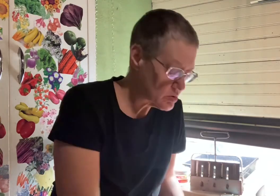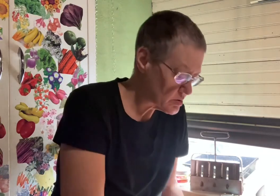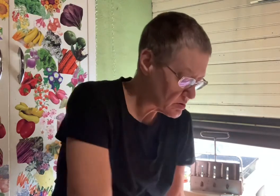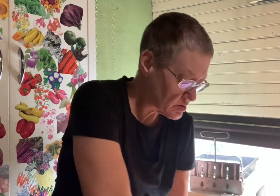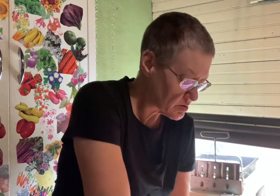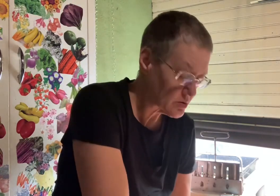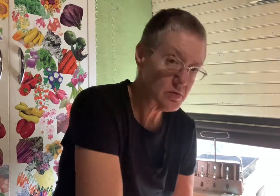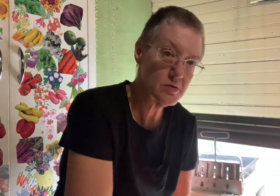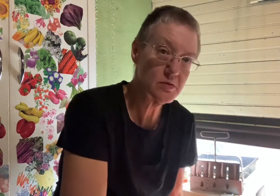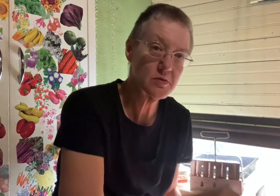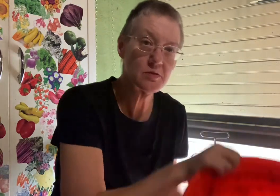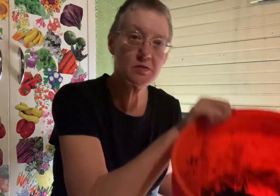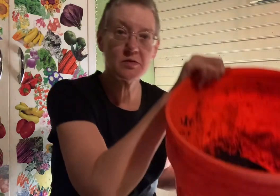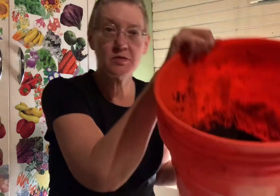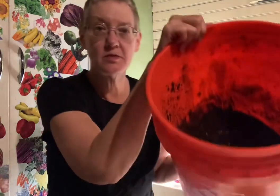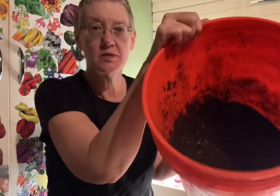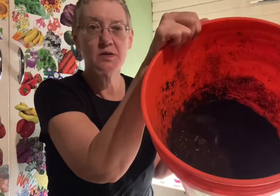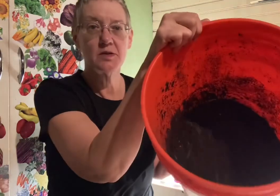I have about a third of the bucket,